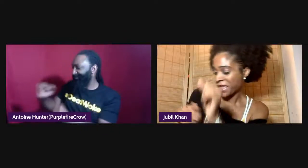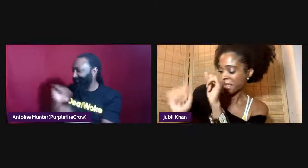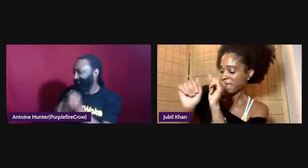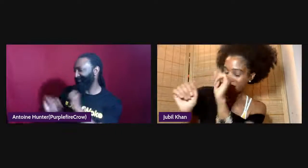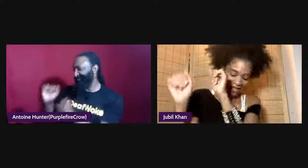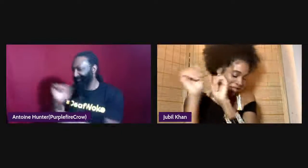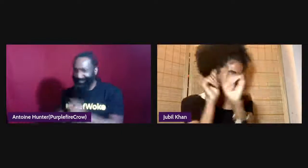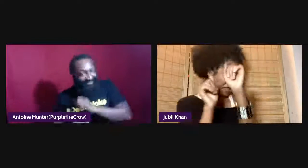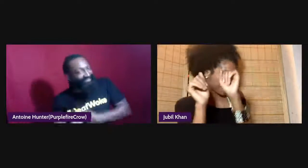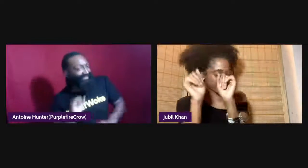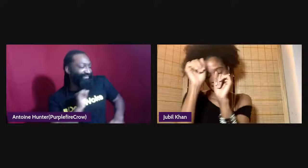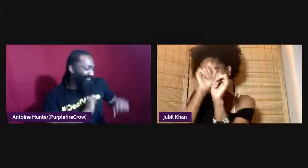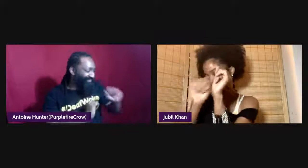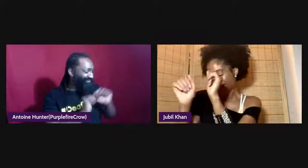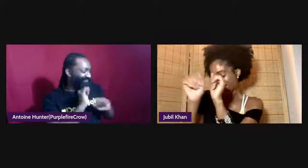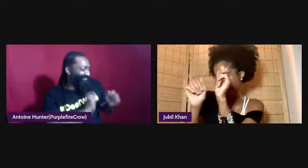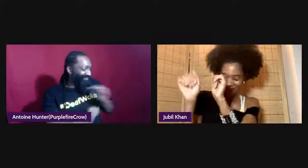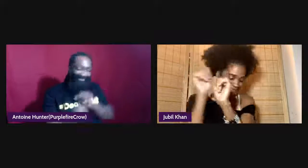Hey.